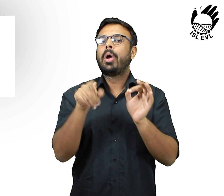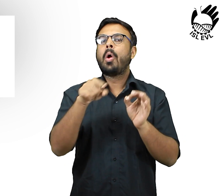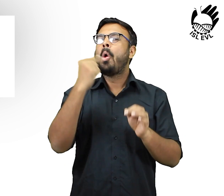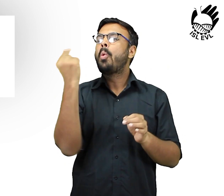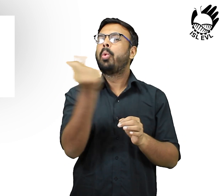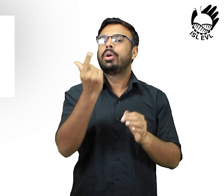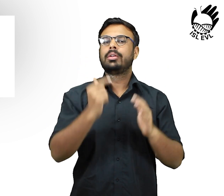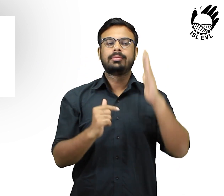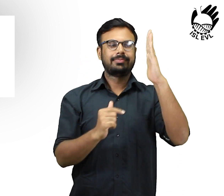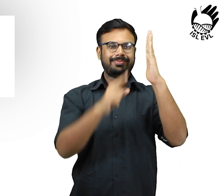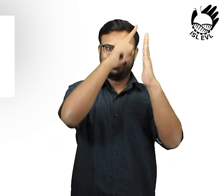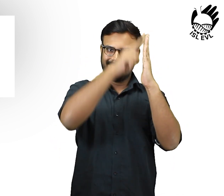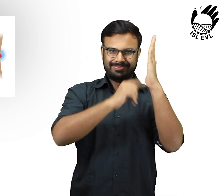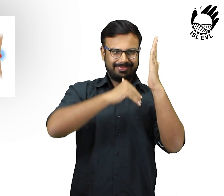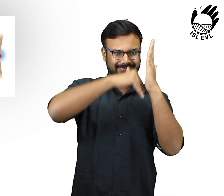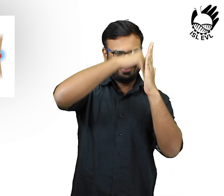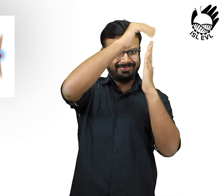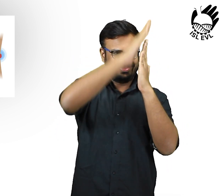glues which do not form polymer molecules.